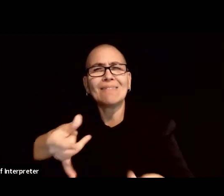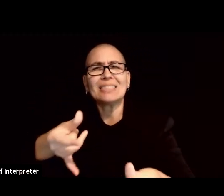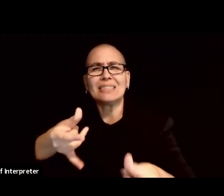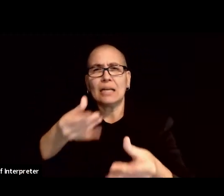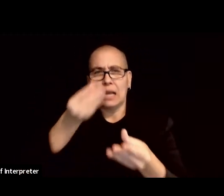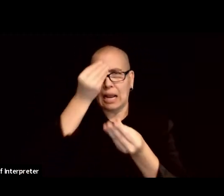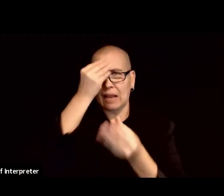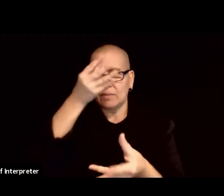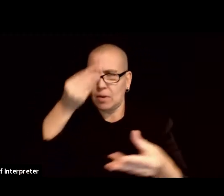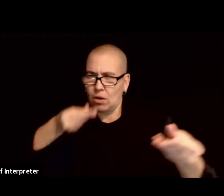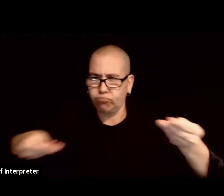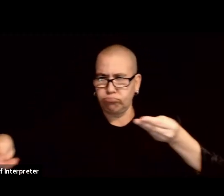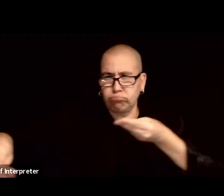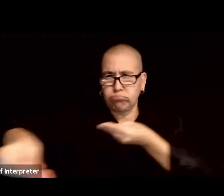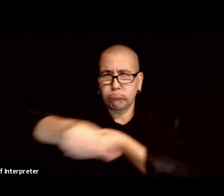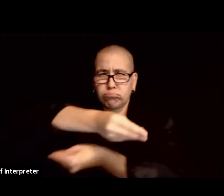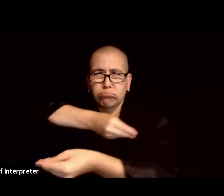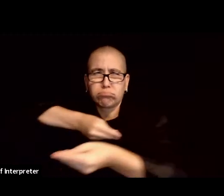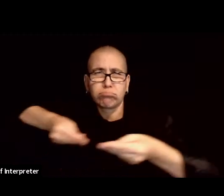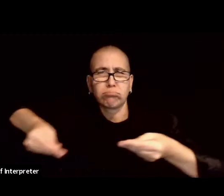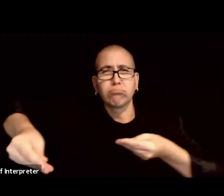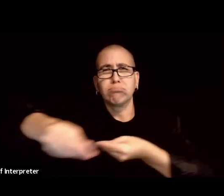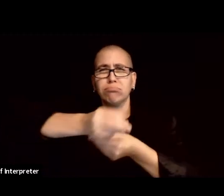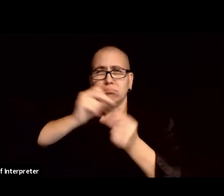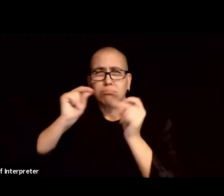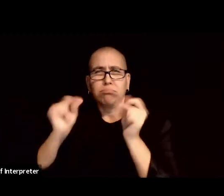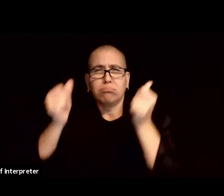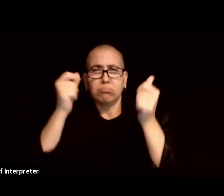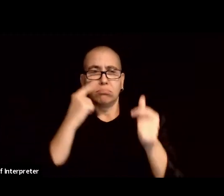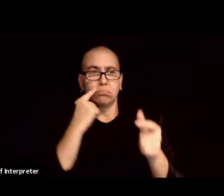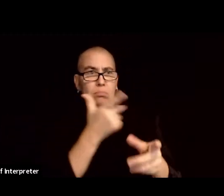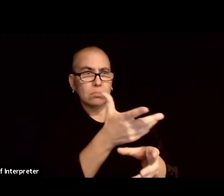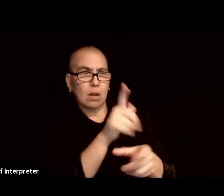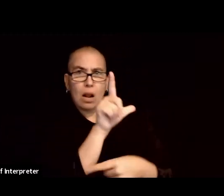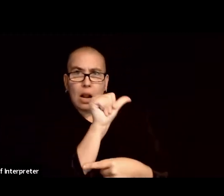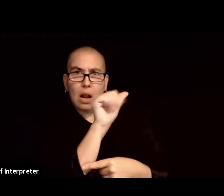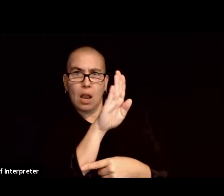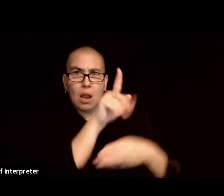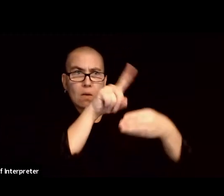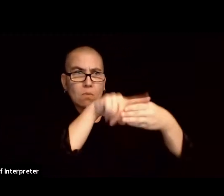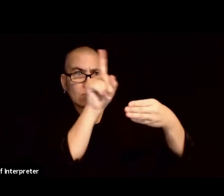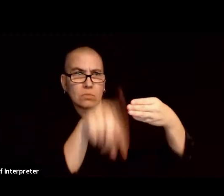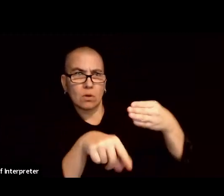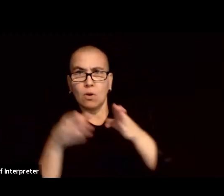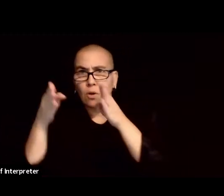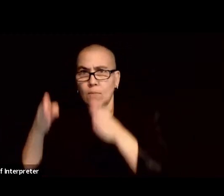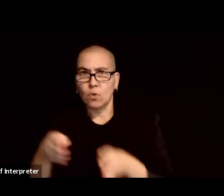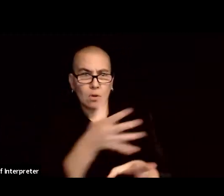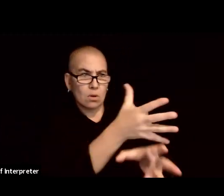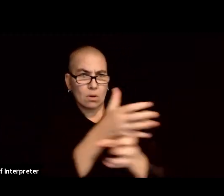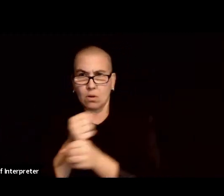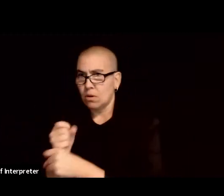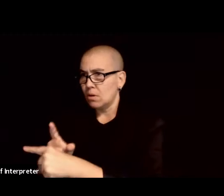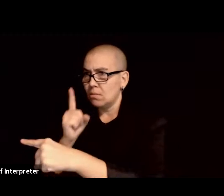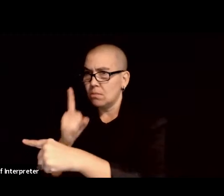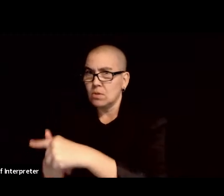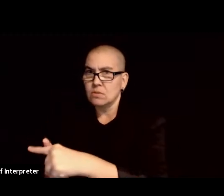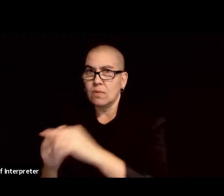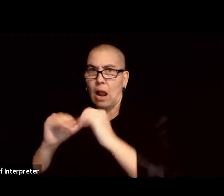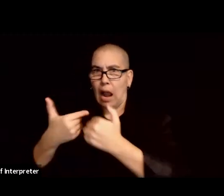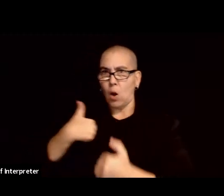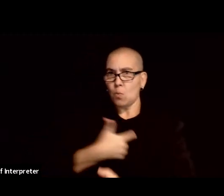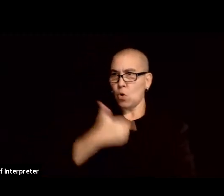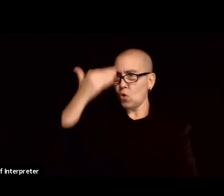manner? So all of our teams have been meeting to look at how they can do that, because I think, as you know,